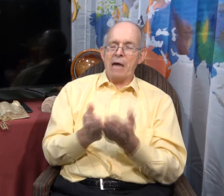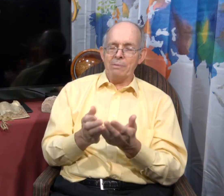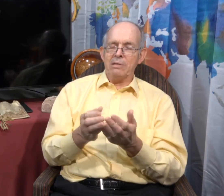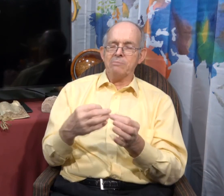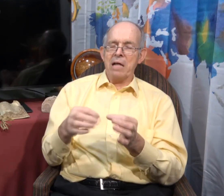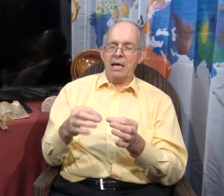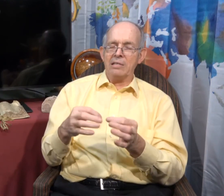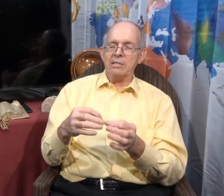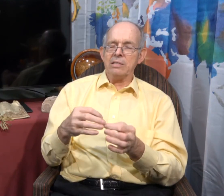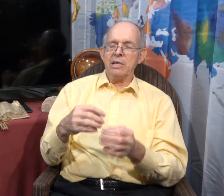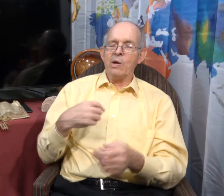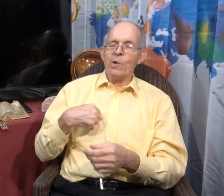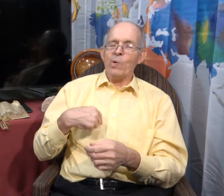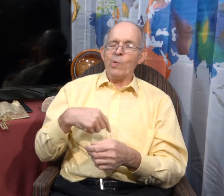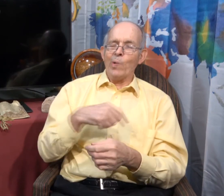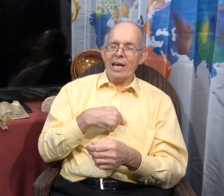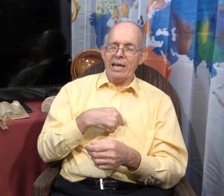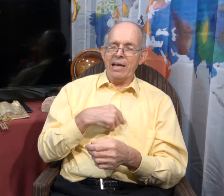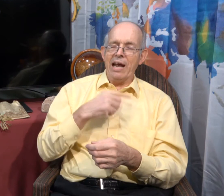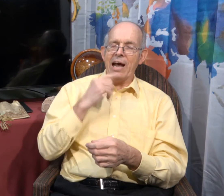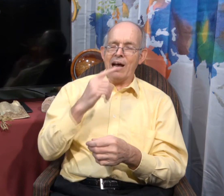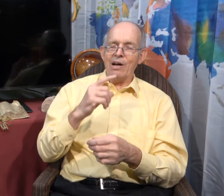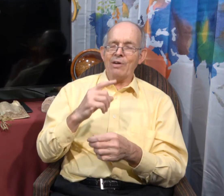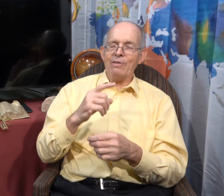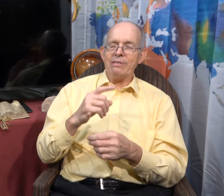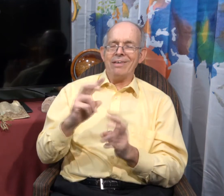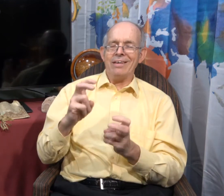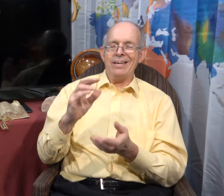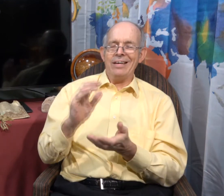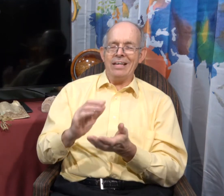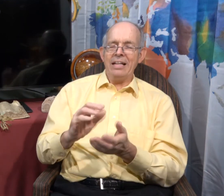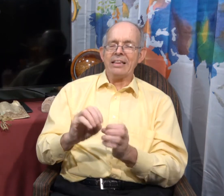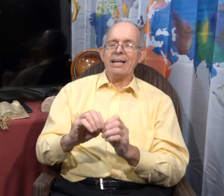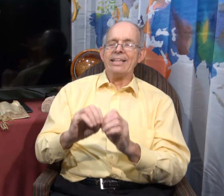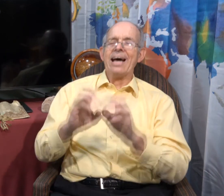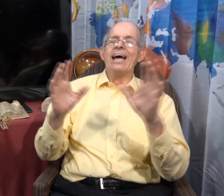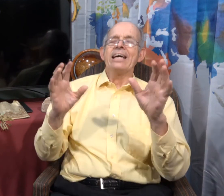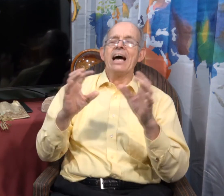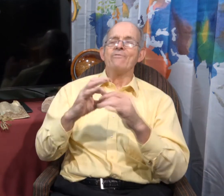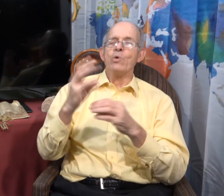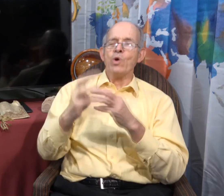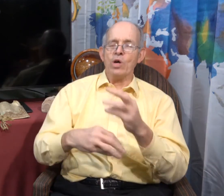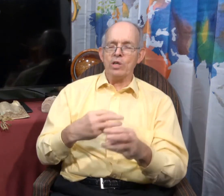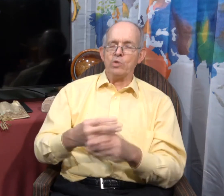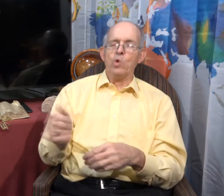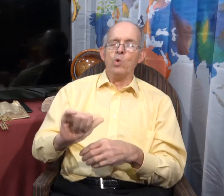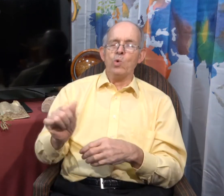Bible says, we are the light of the world, too.